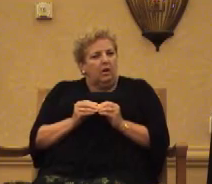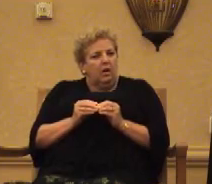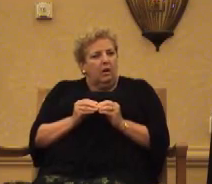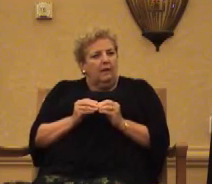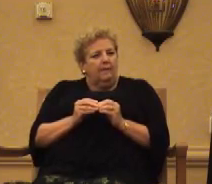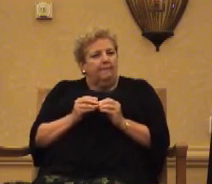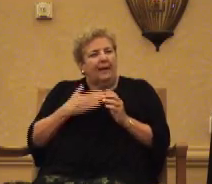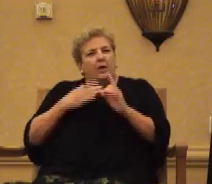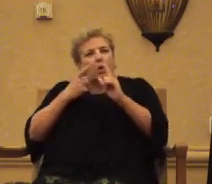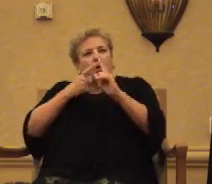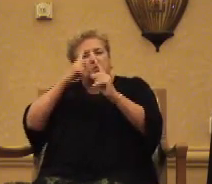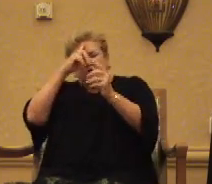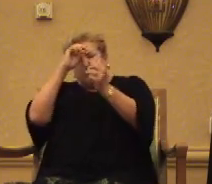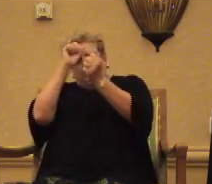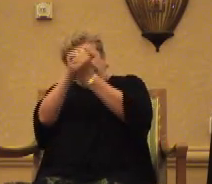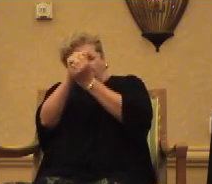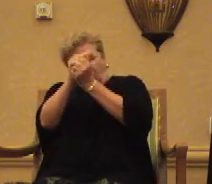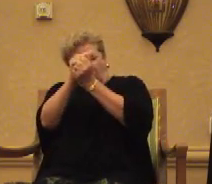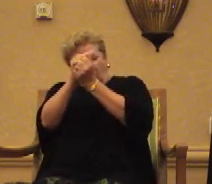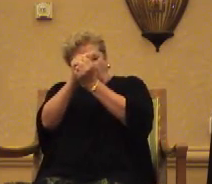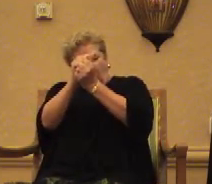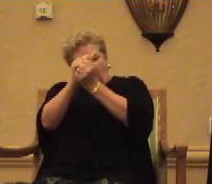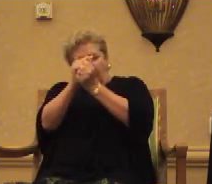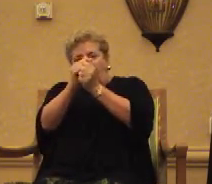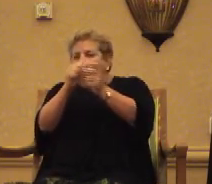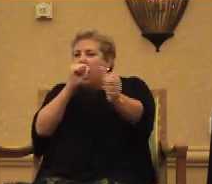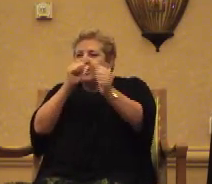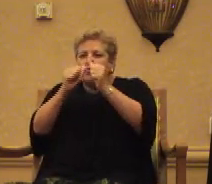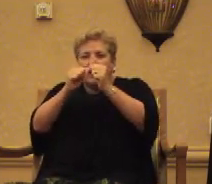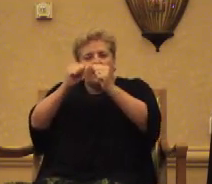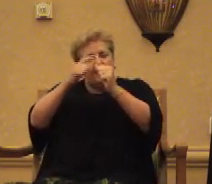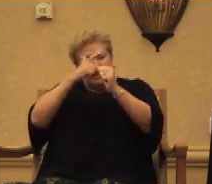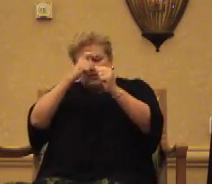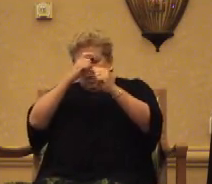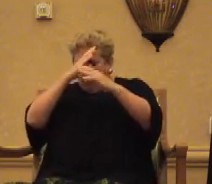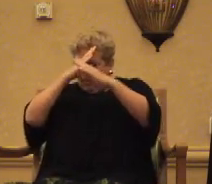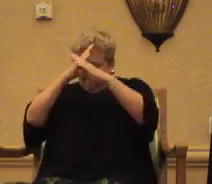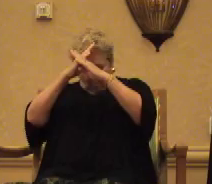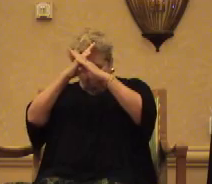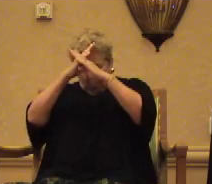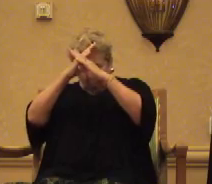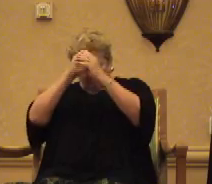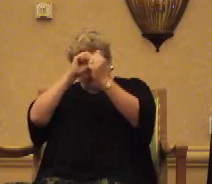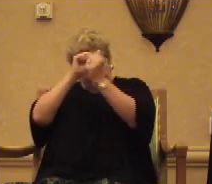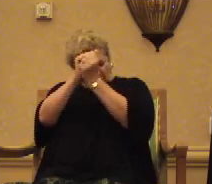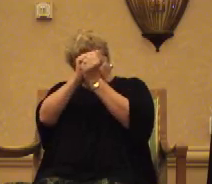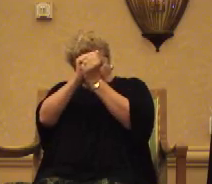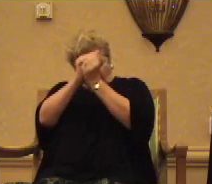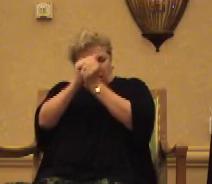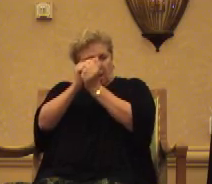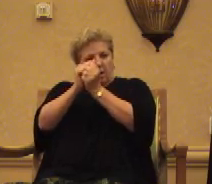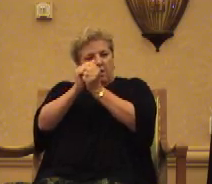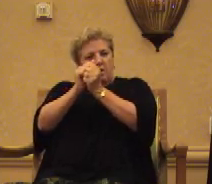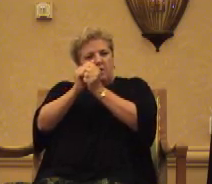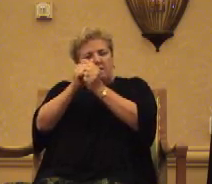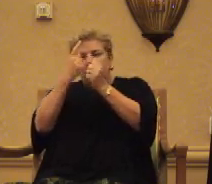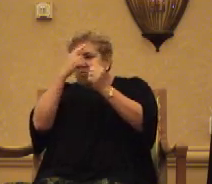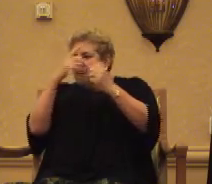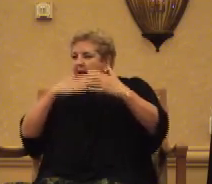drank, the last couple of years, I just drank to blot Bob out. My whole life kind of reduced to